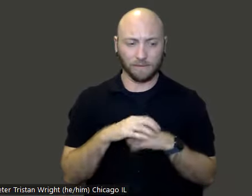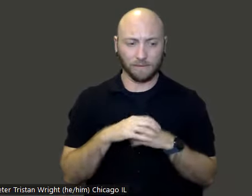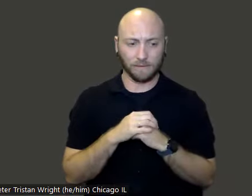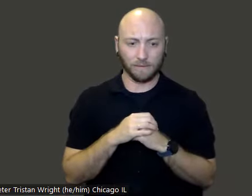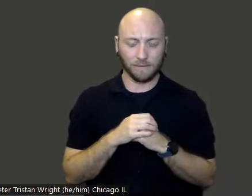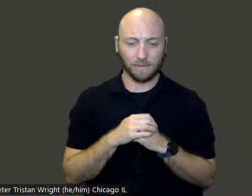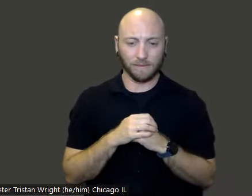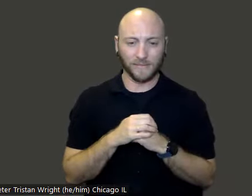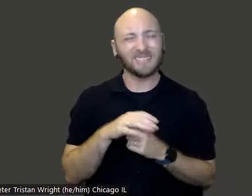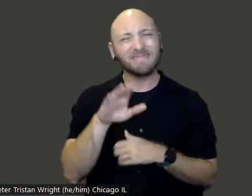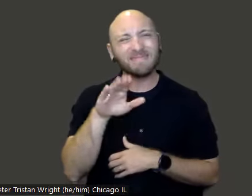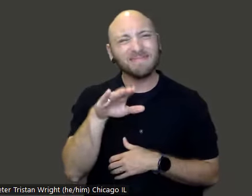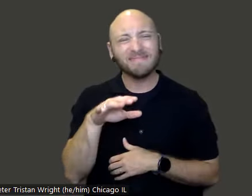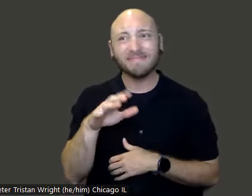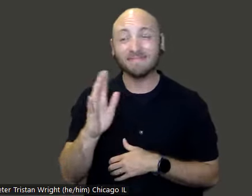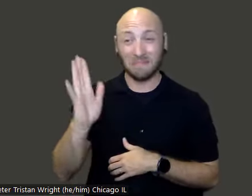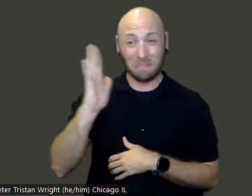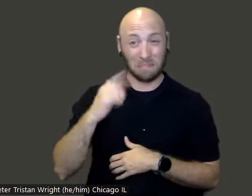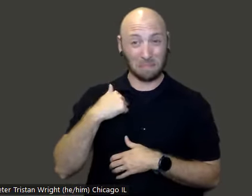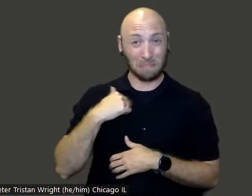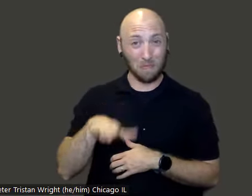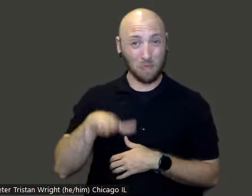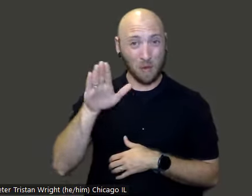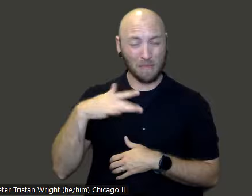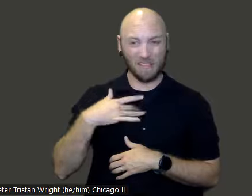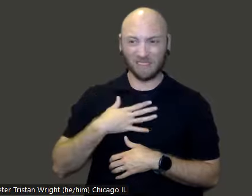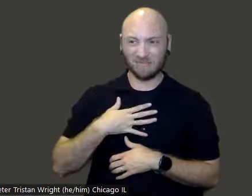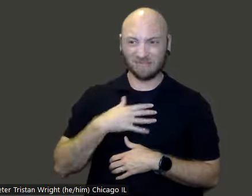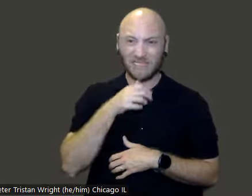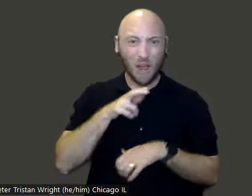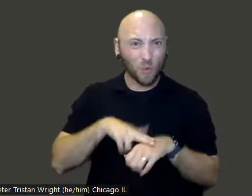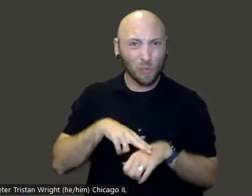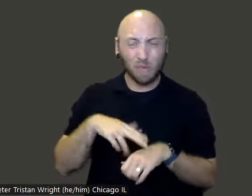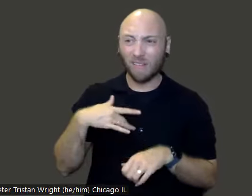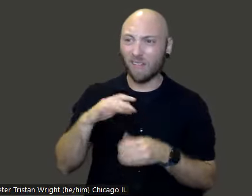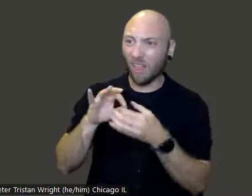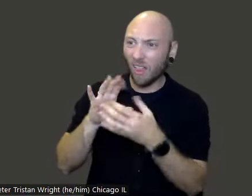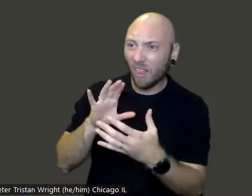I didn't feel very normal when I was a kid, and I didn't feel very like a part of,